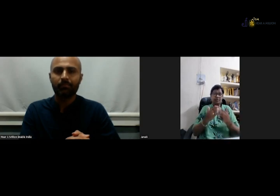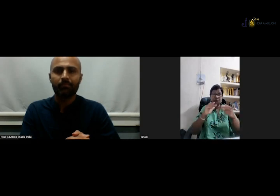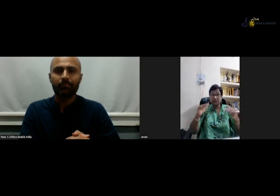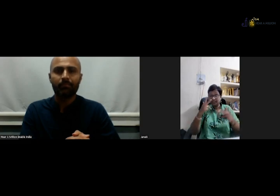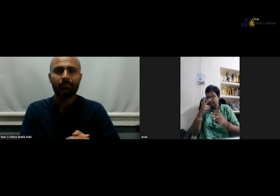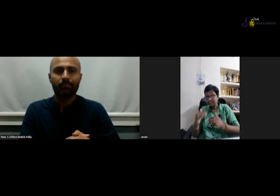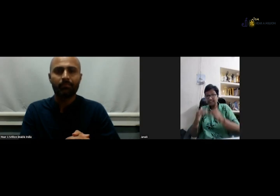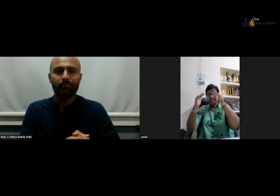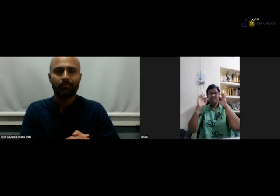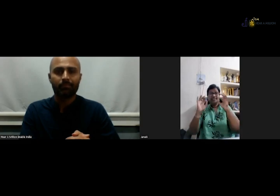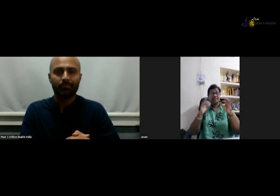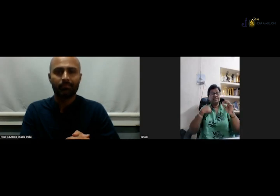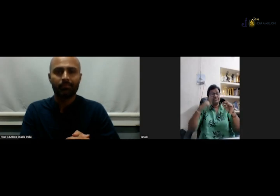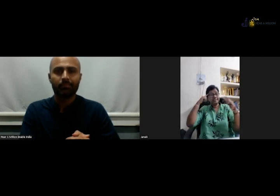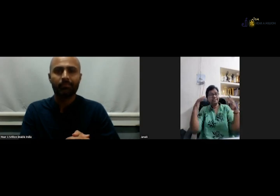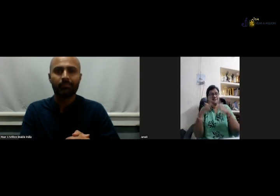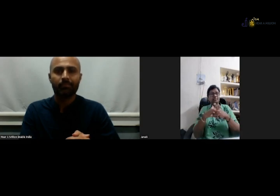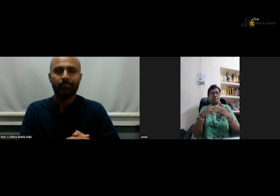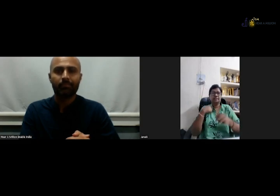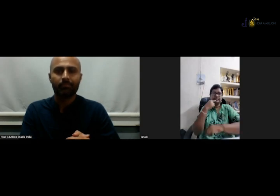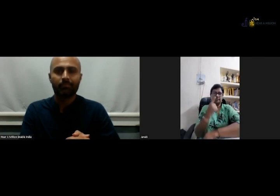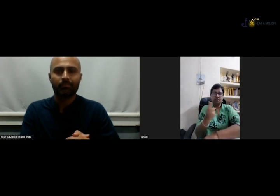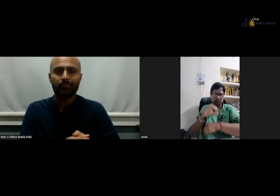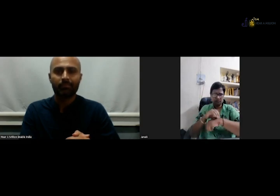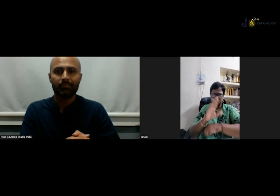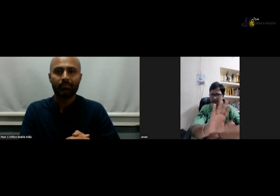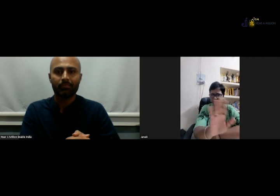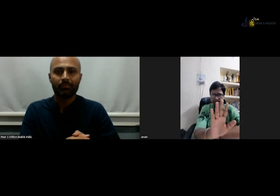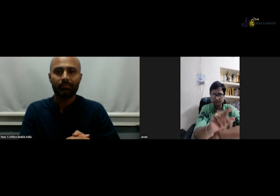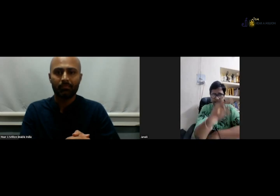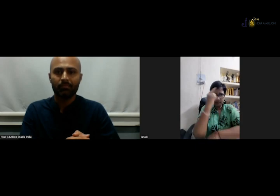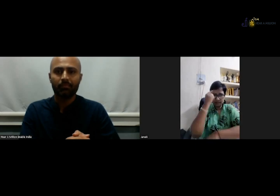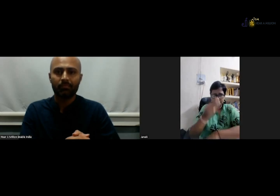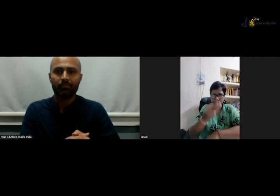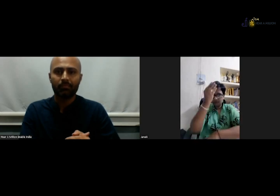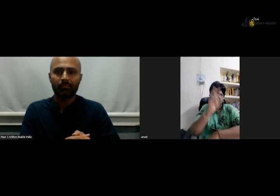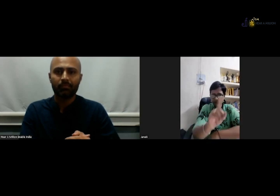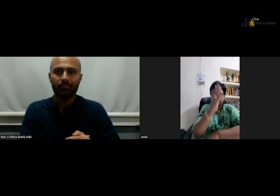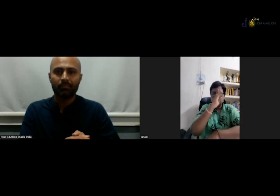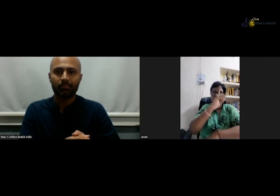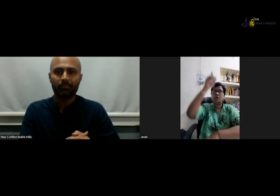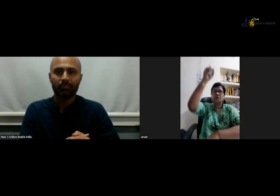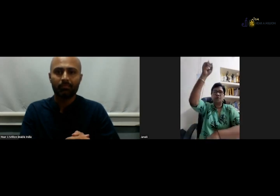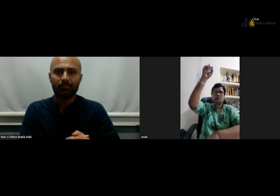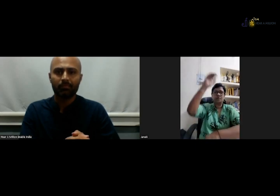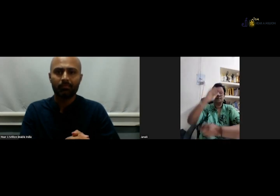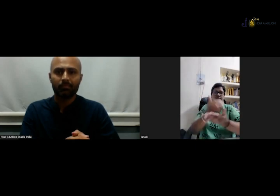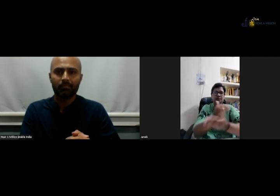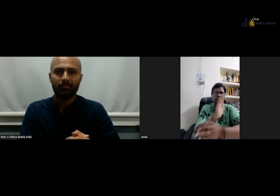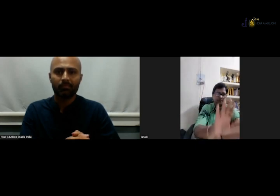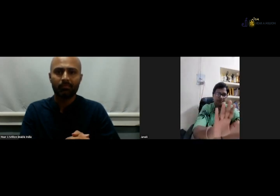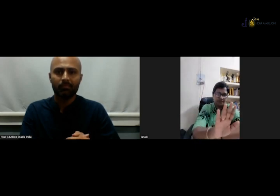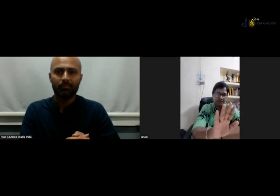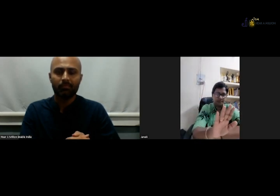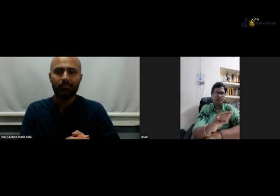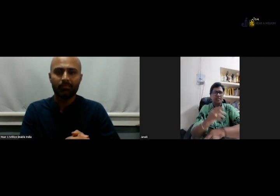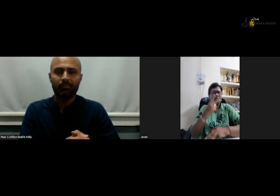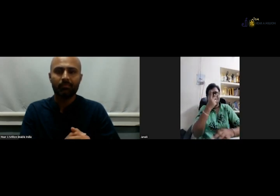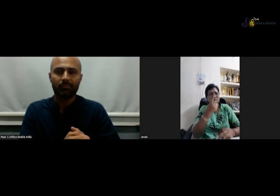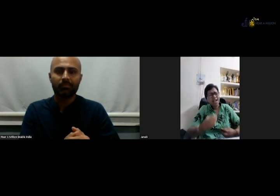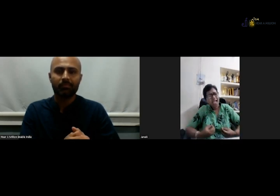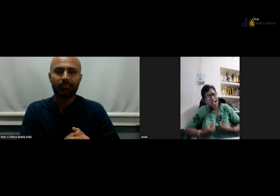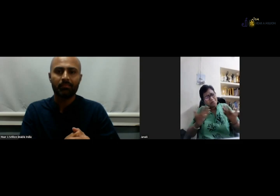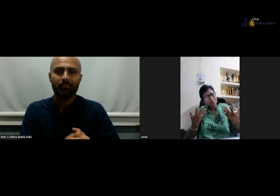I told them that I'm sad about my friends. They were so good and now they are no more. Doctor told me don't think about them. God is